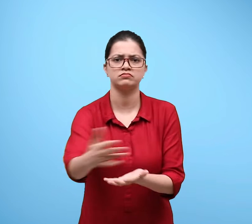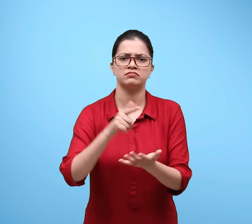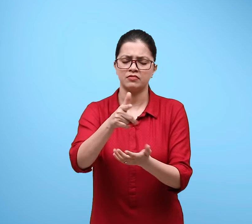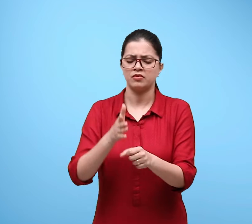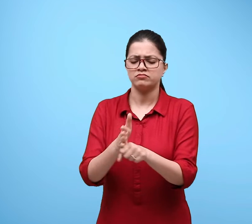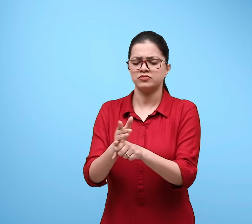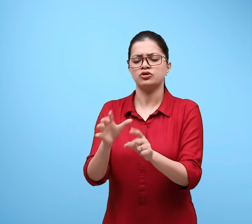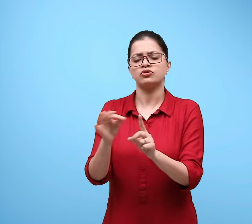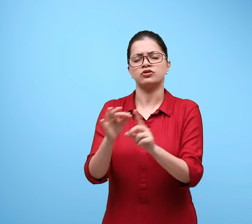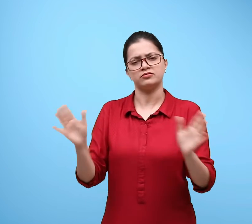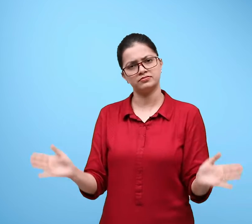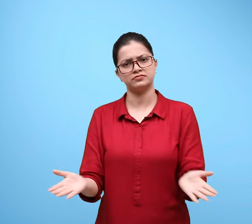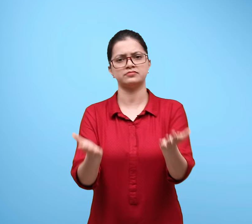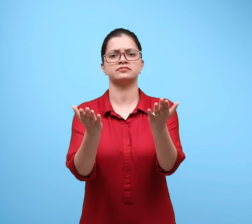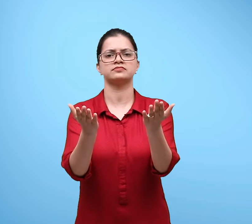Cut them anyway as you can.